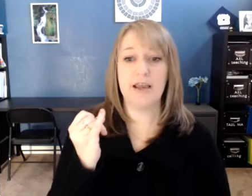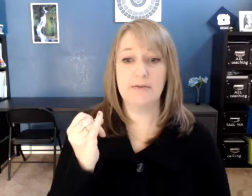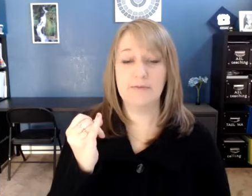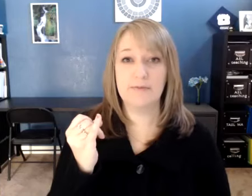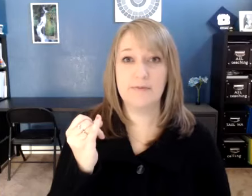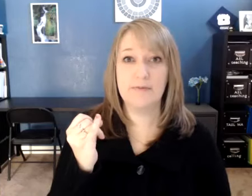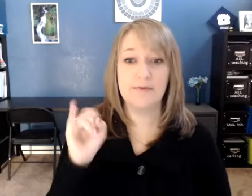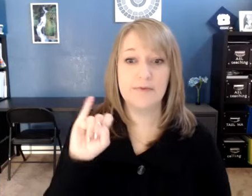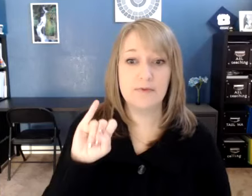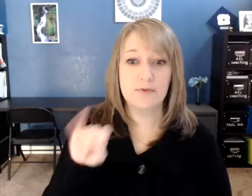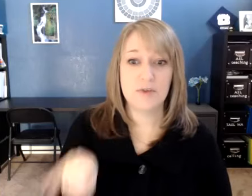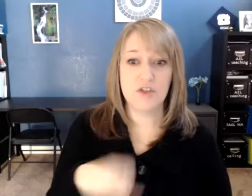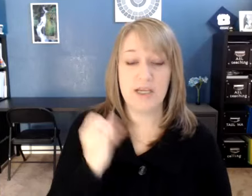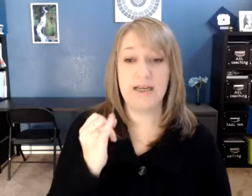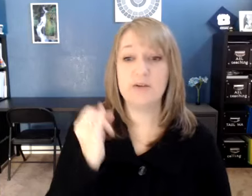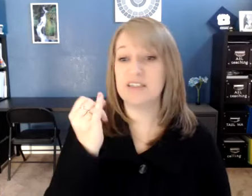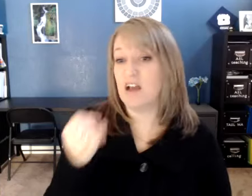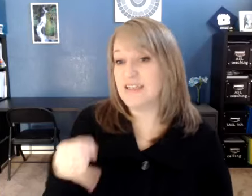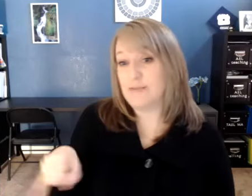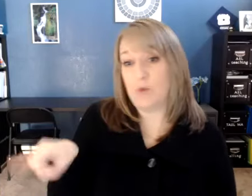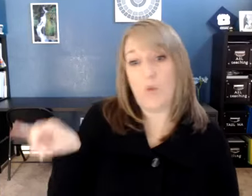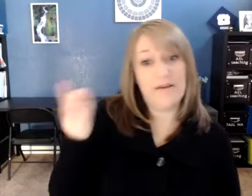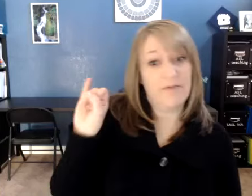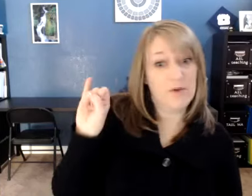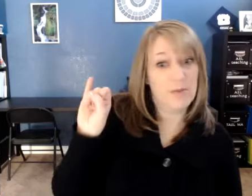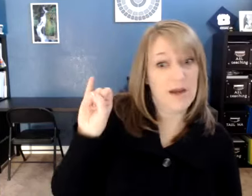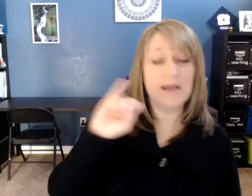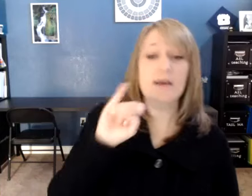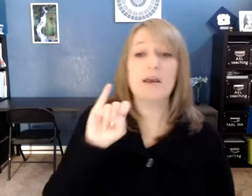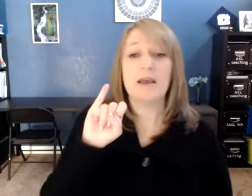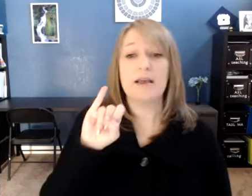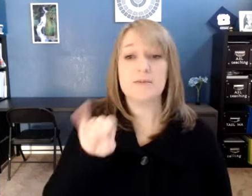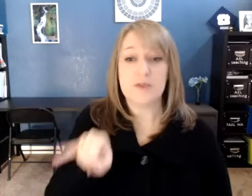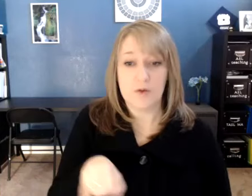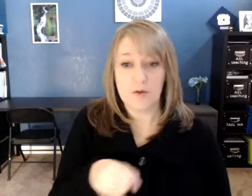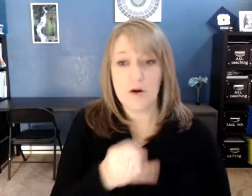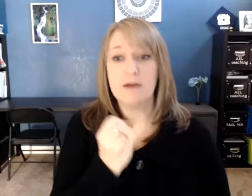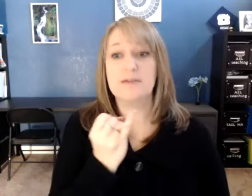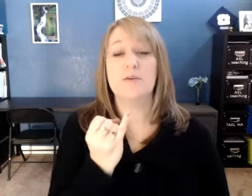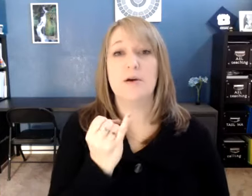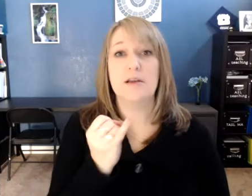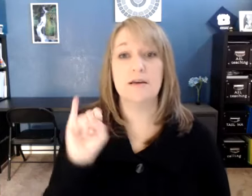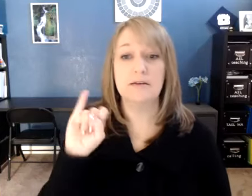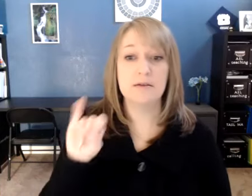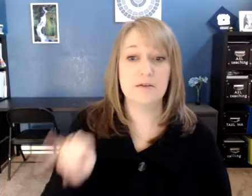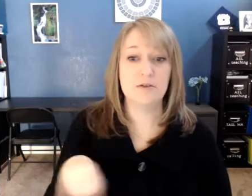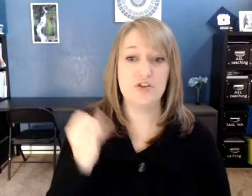J, J. Now it does not dip away from your body, it dips across your body,